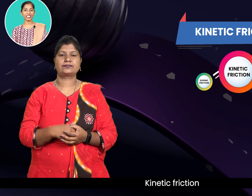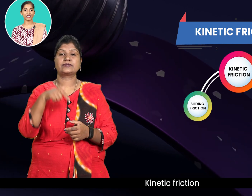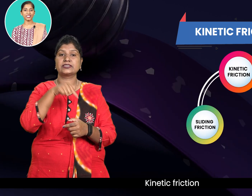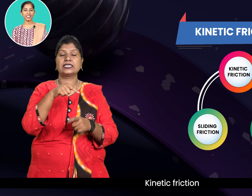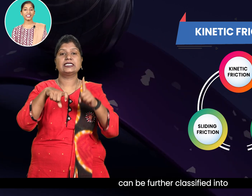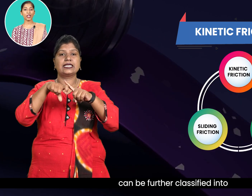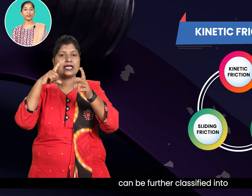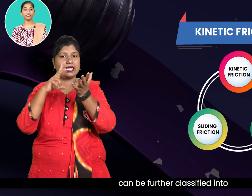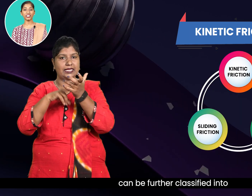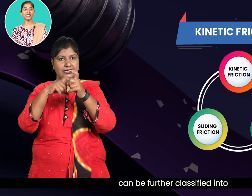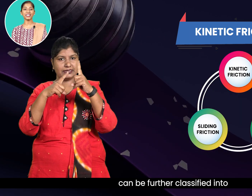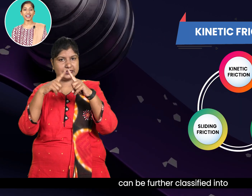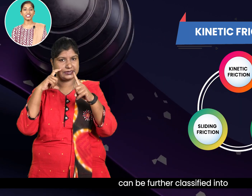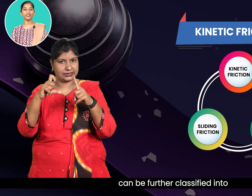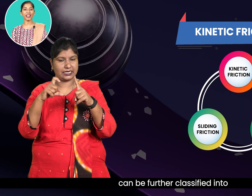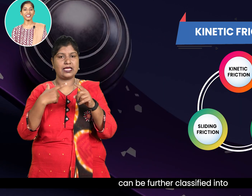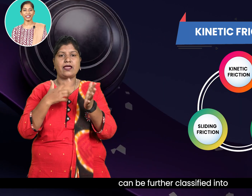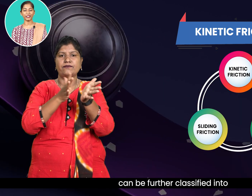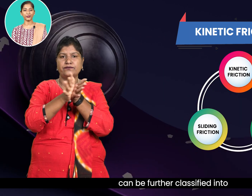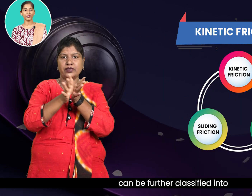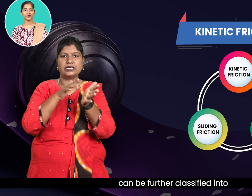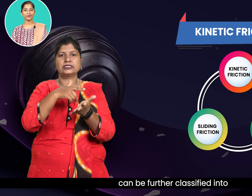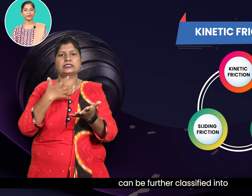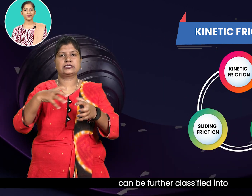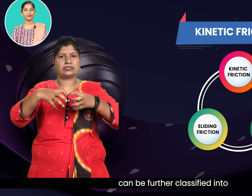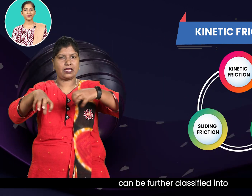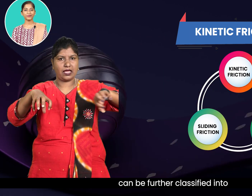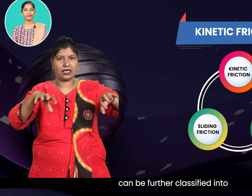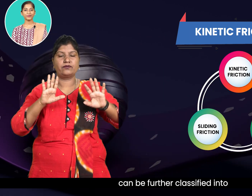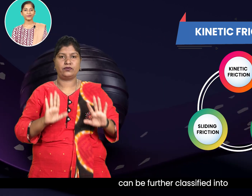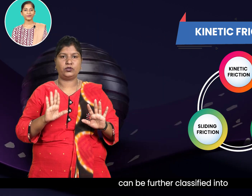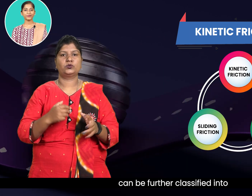Kinetic friction can be further classified into